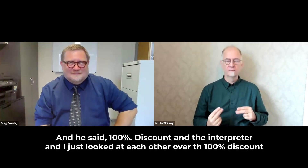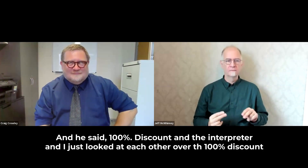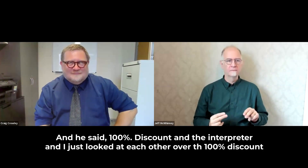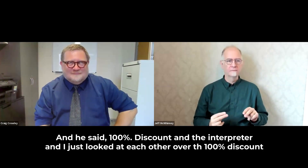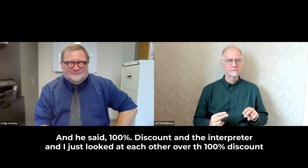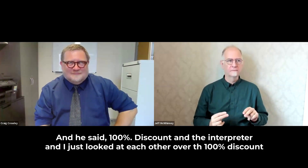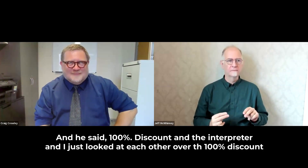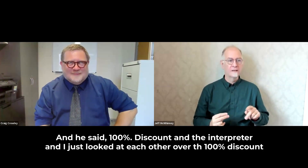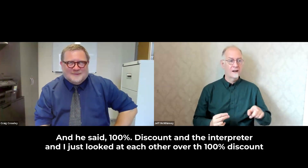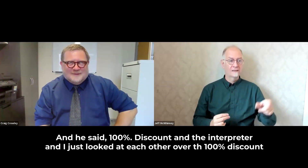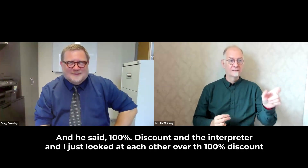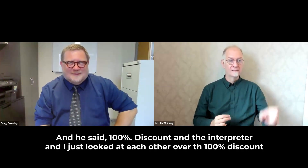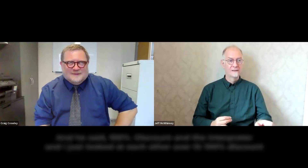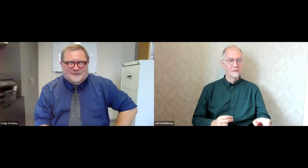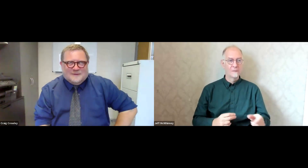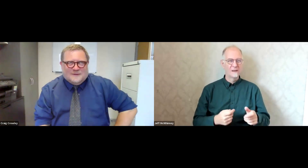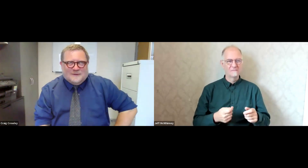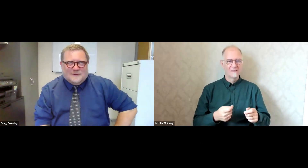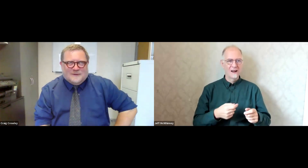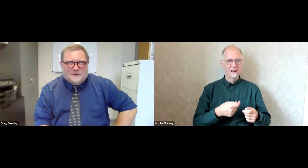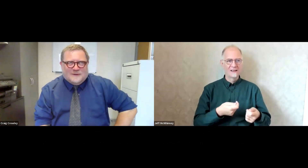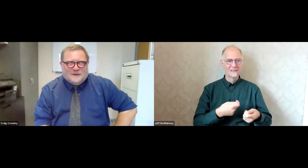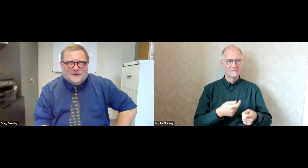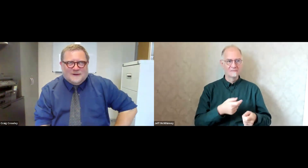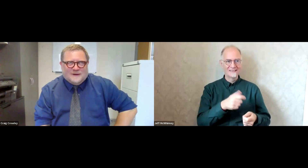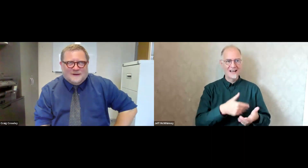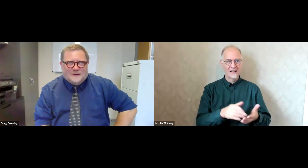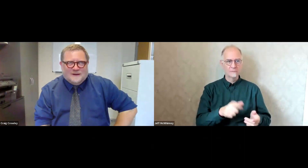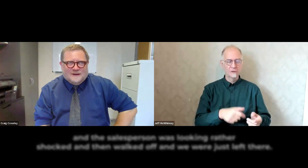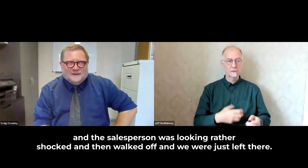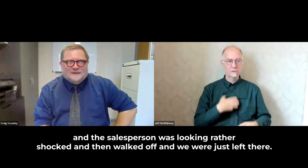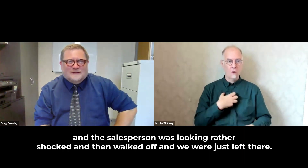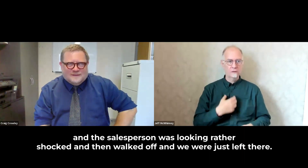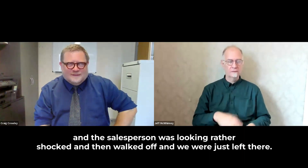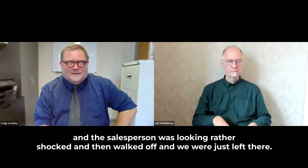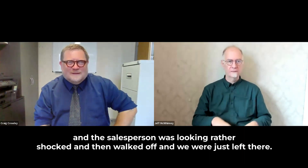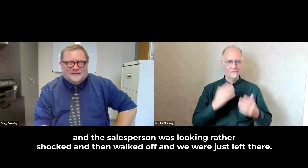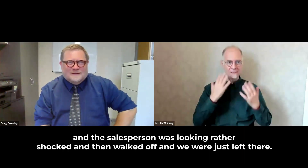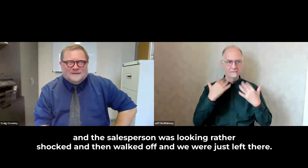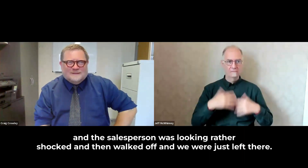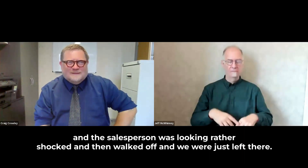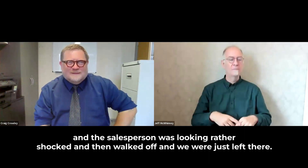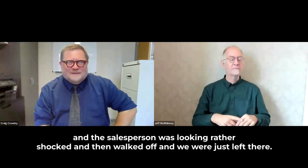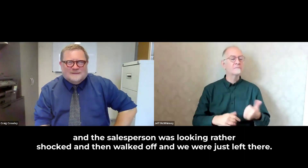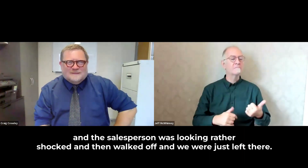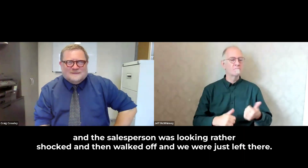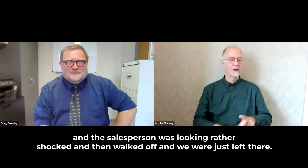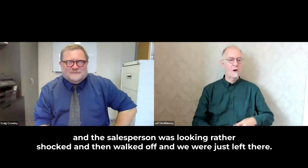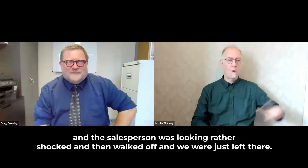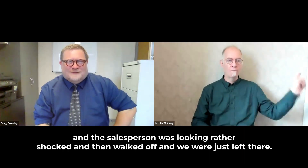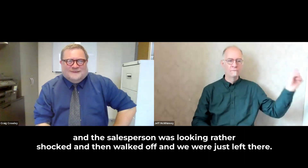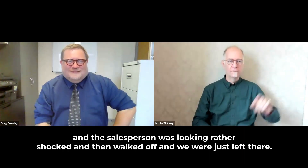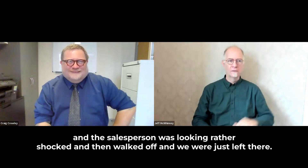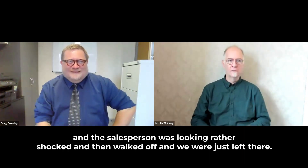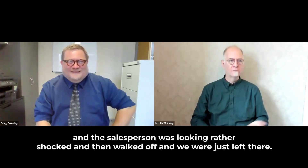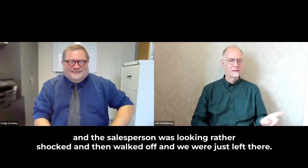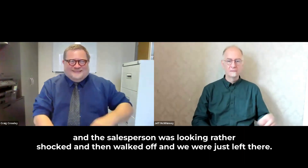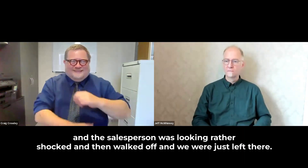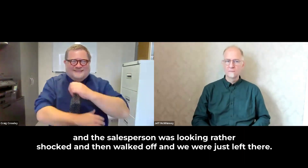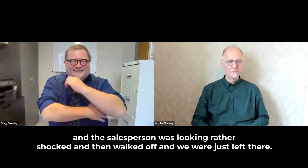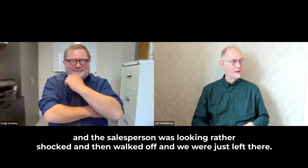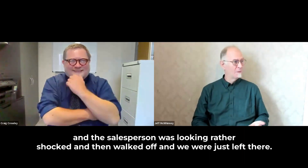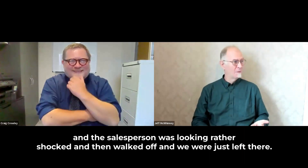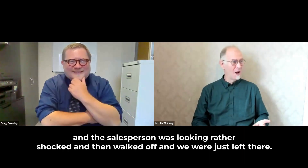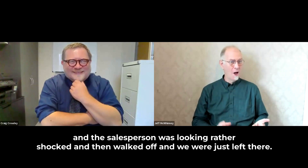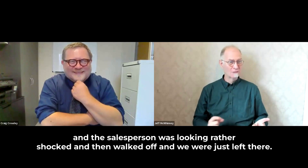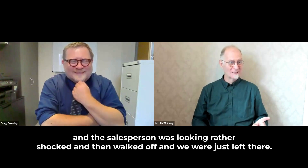over 100% discount. And the salesperson was looking rather shocked